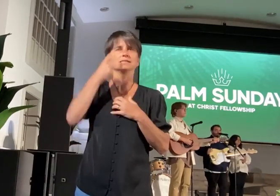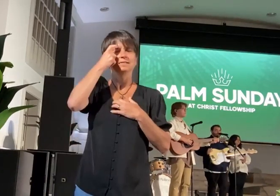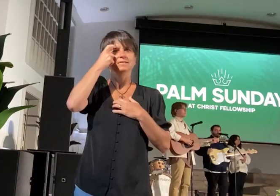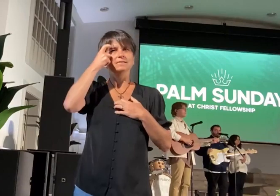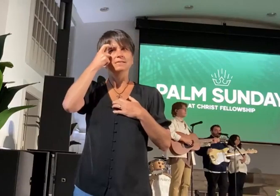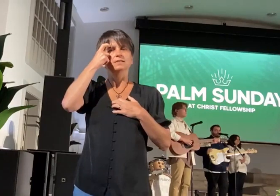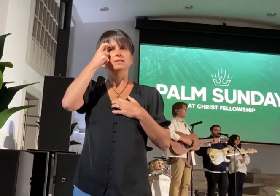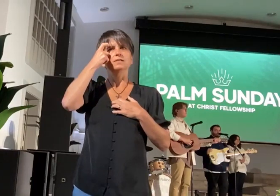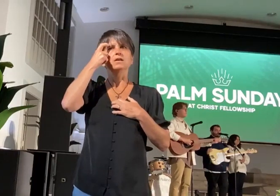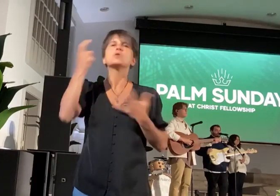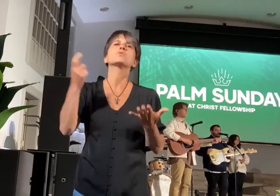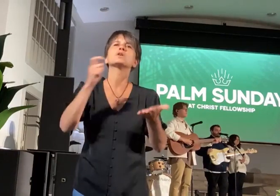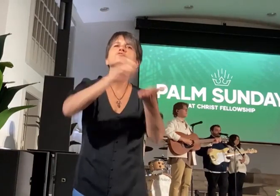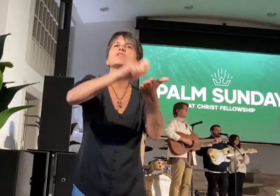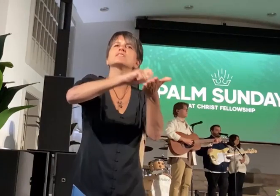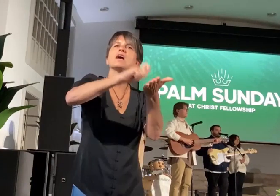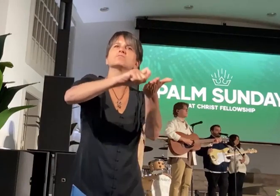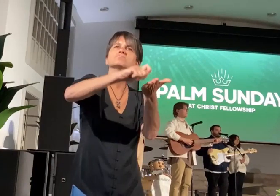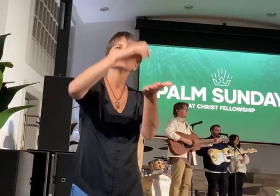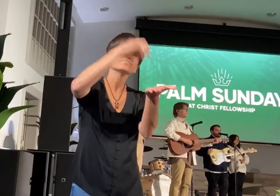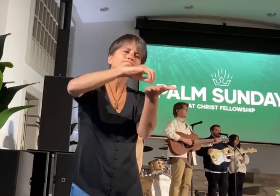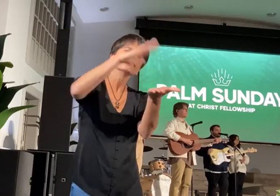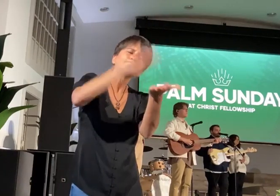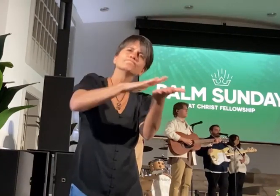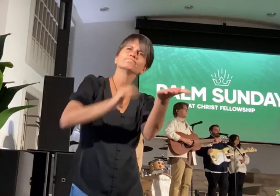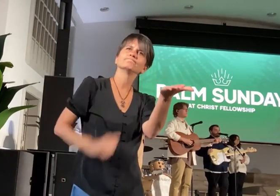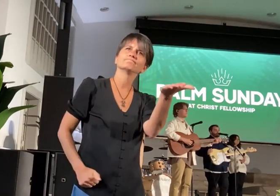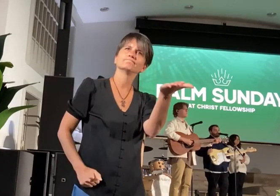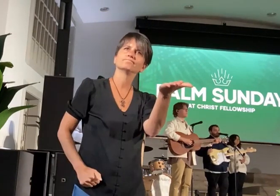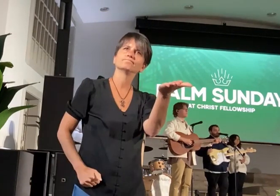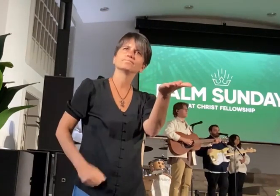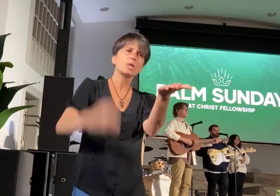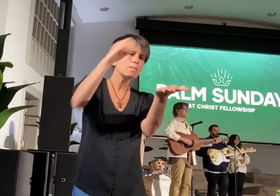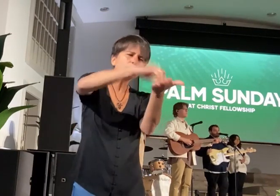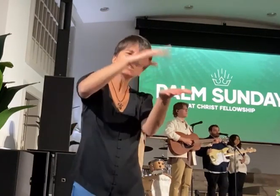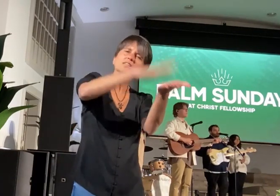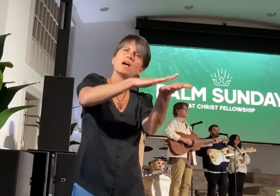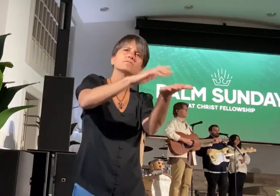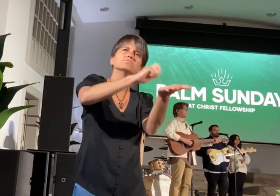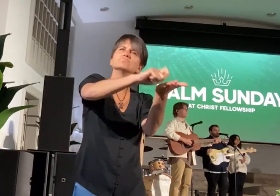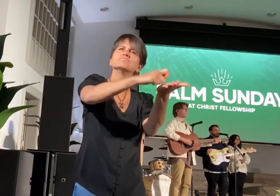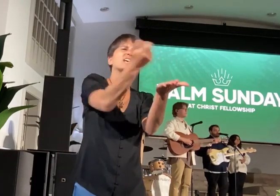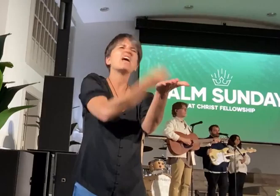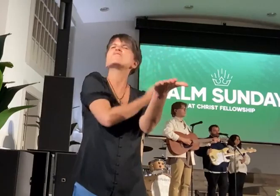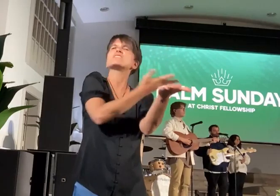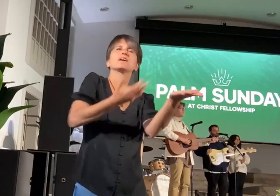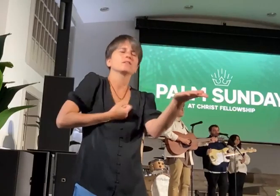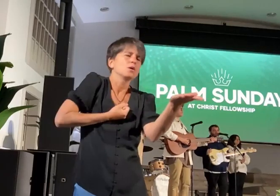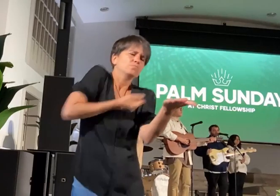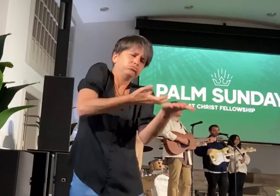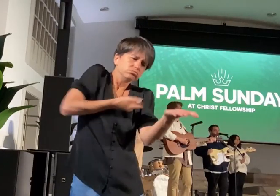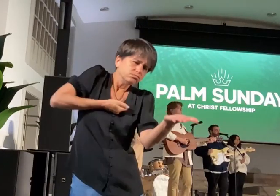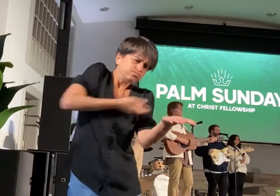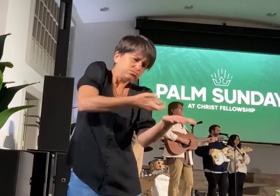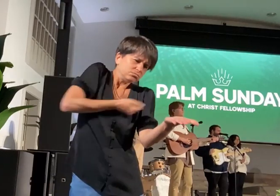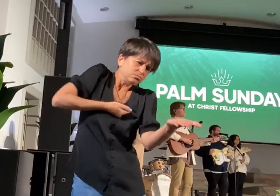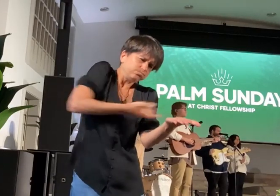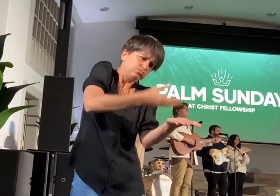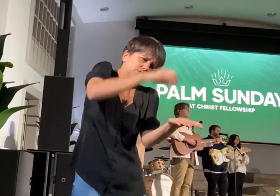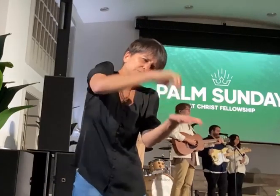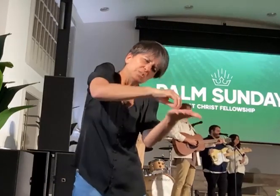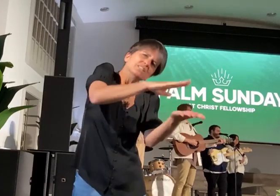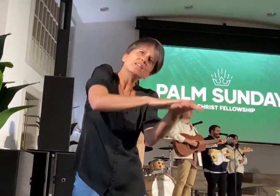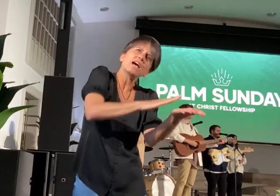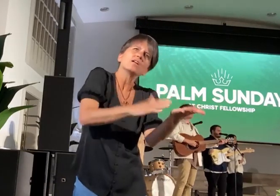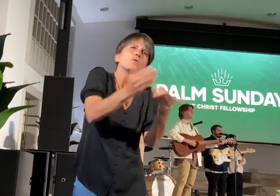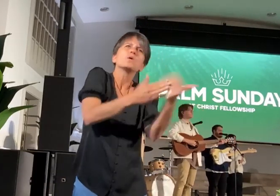tree. You may be here today and you've walked in with sin in your life, and you just know there's something there that's holding you back from this life that you